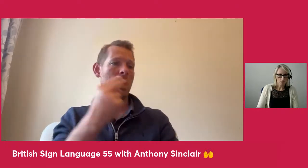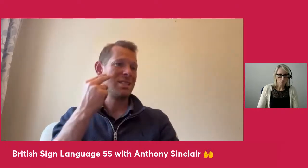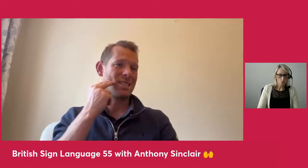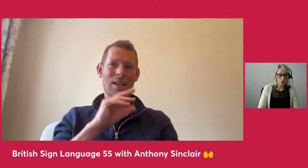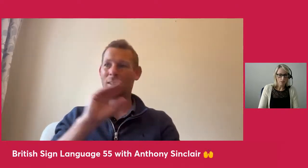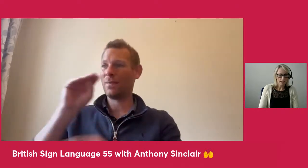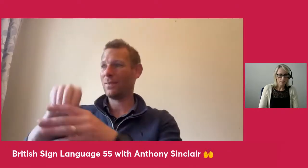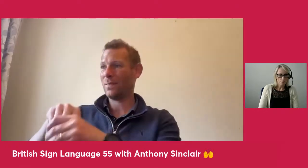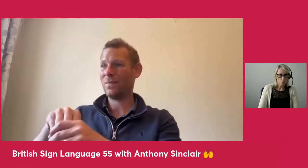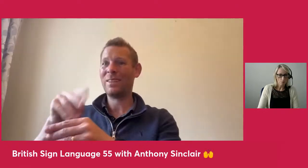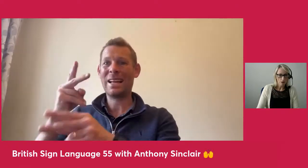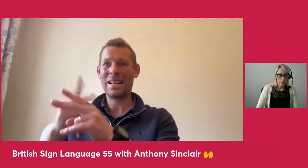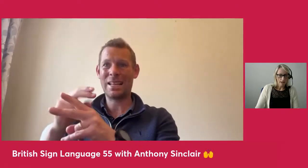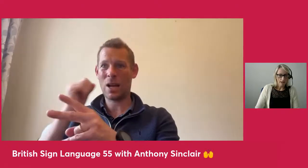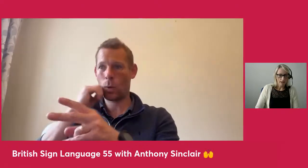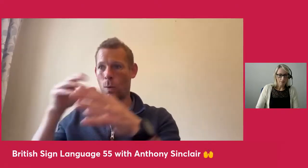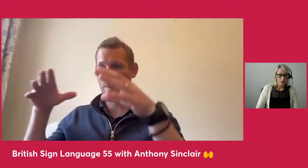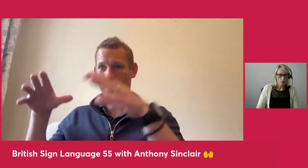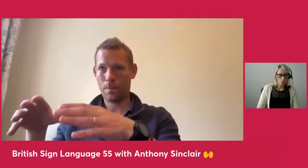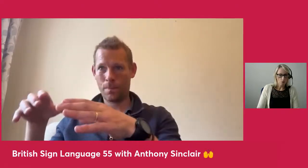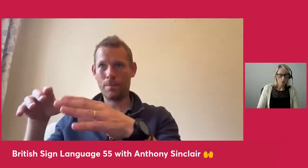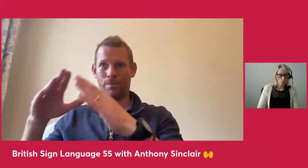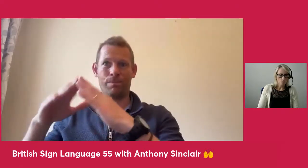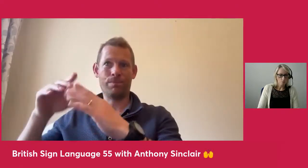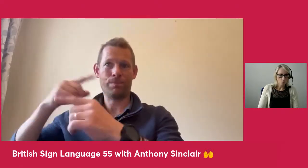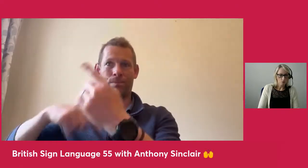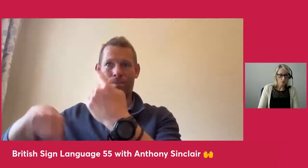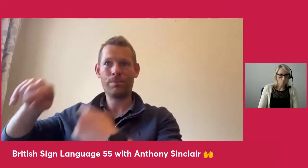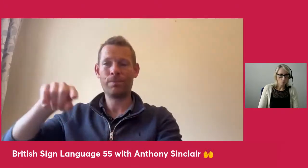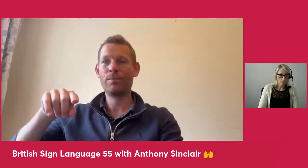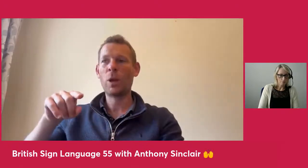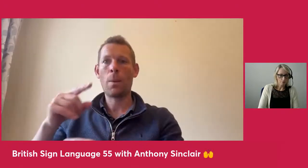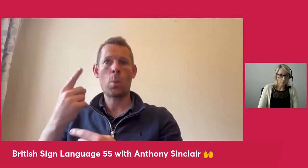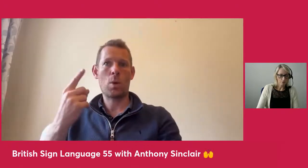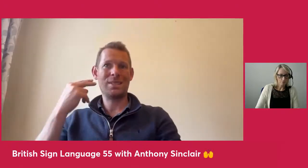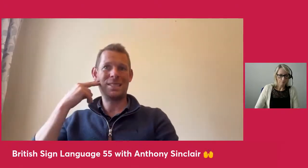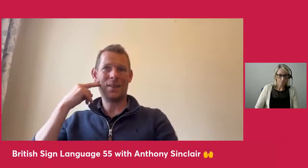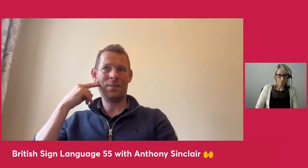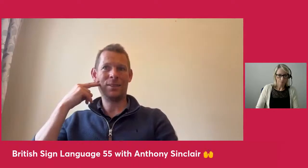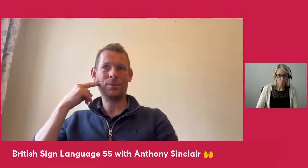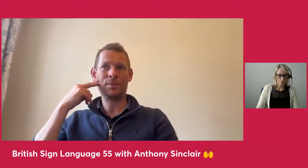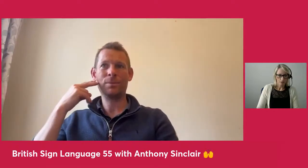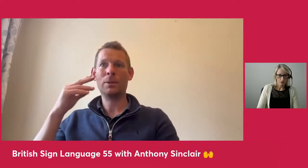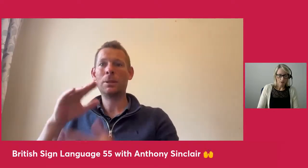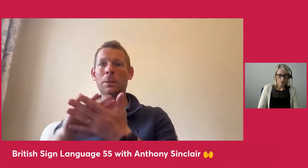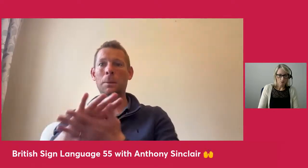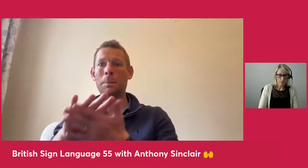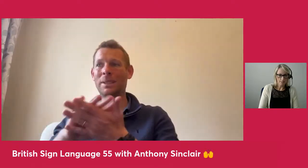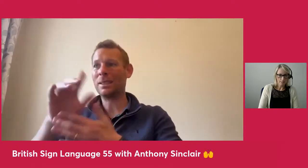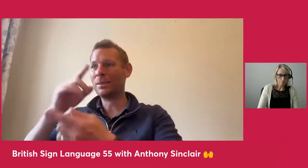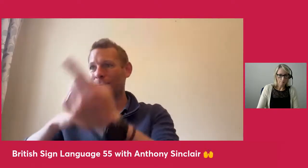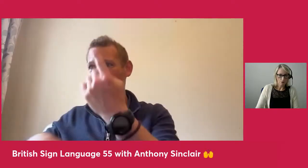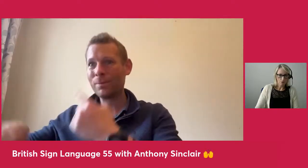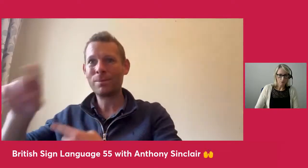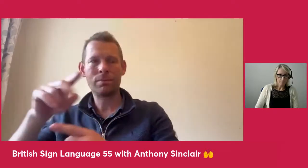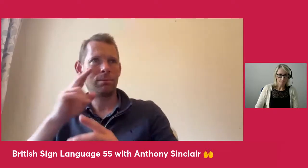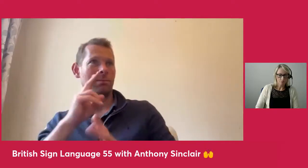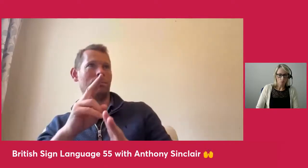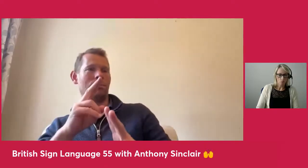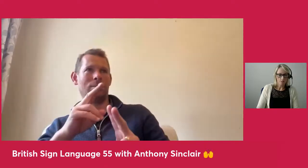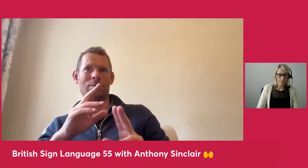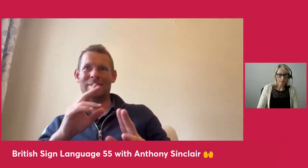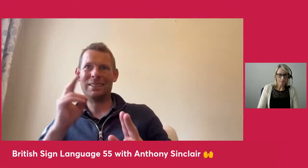move into one care home, and the other one was moved somewhere different. So this deaf